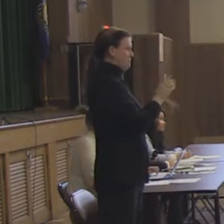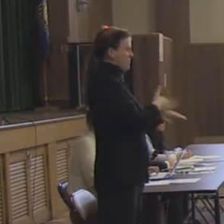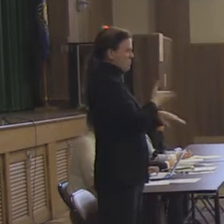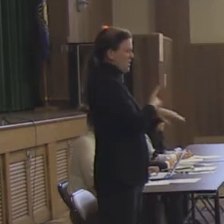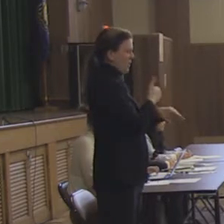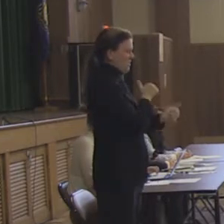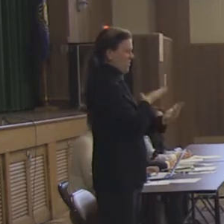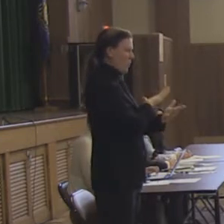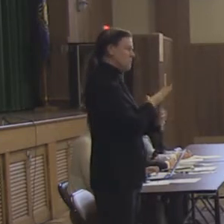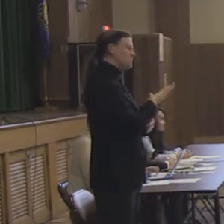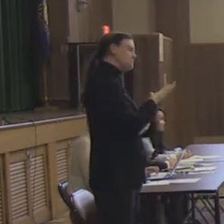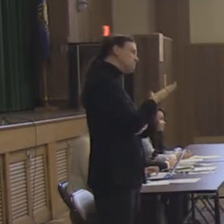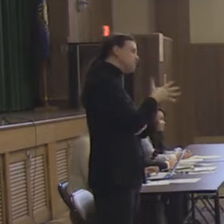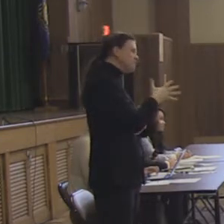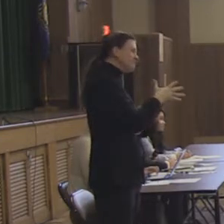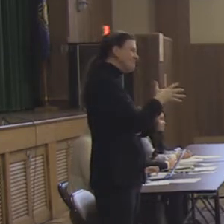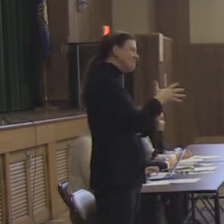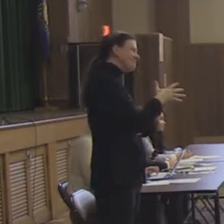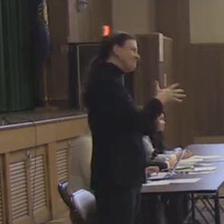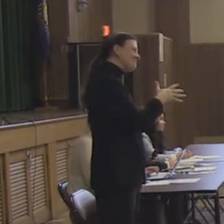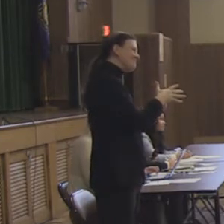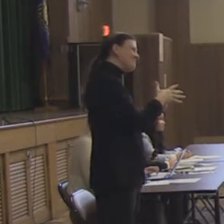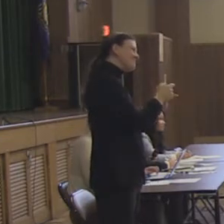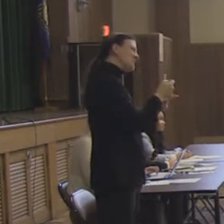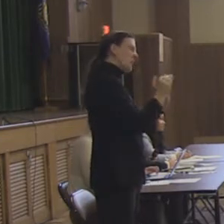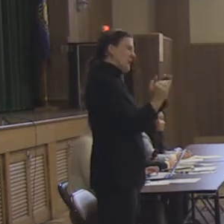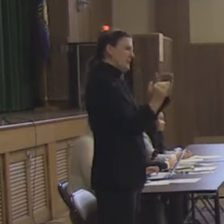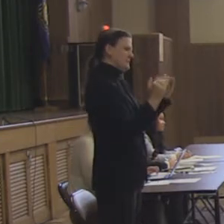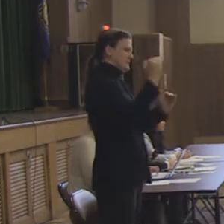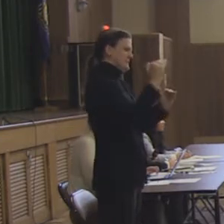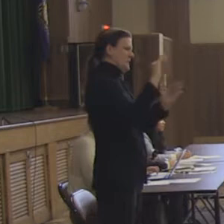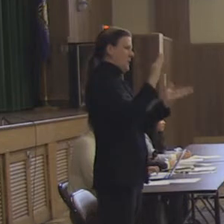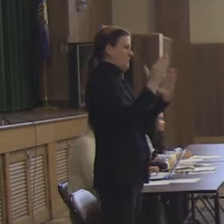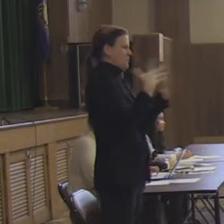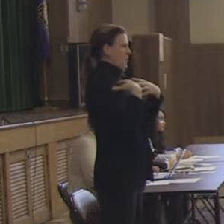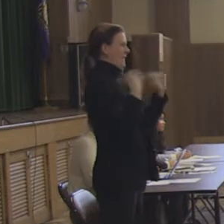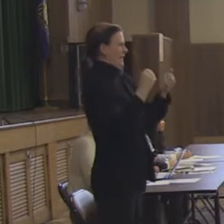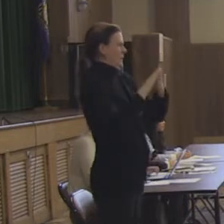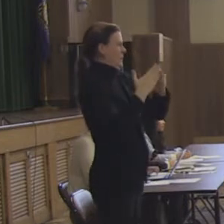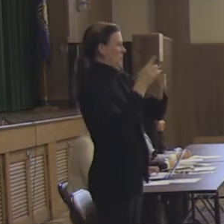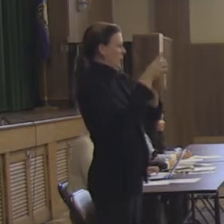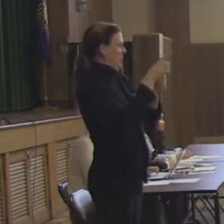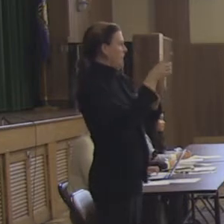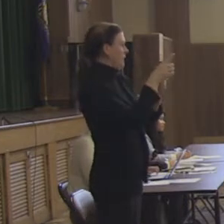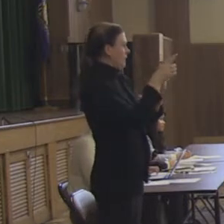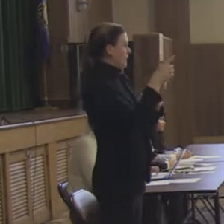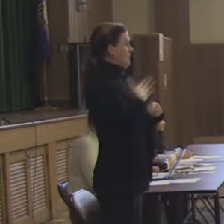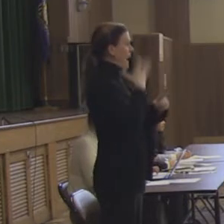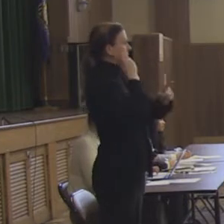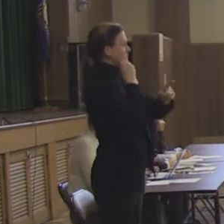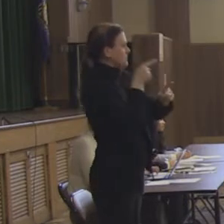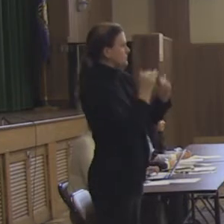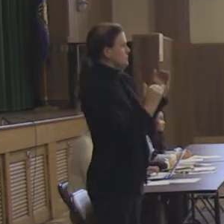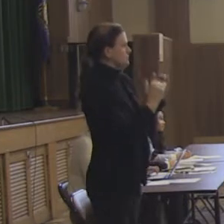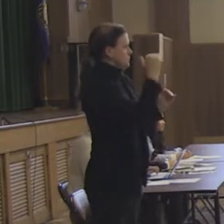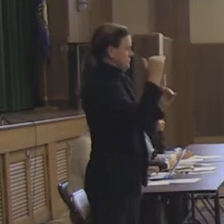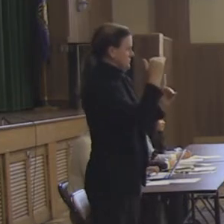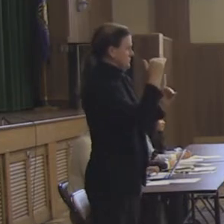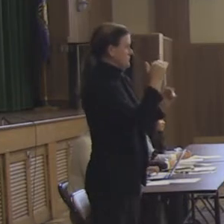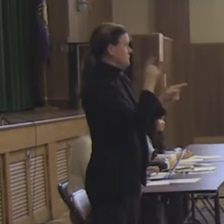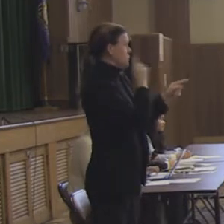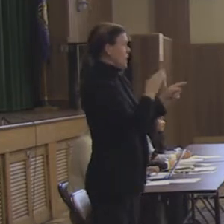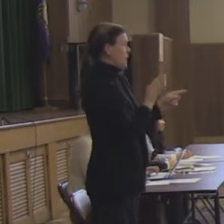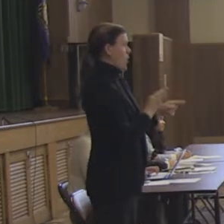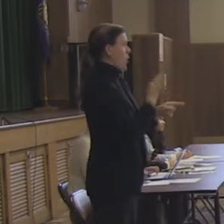recovery that are not quite in place from what I experienced. So I'm just